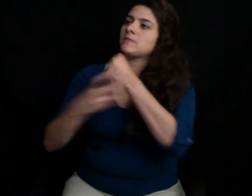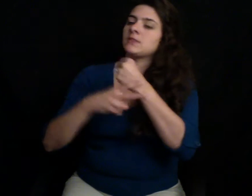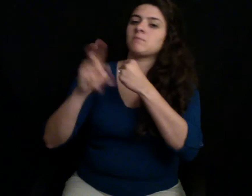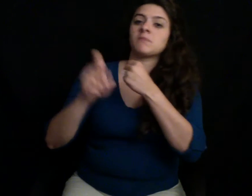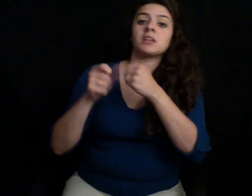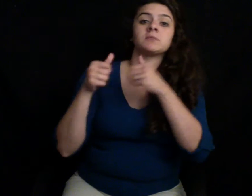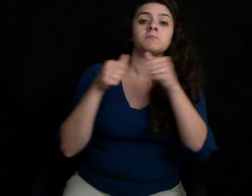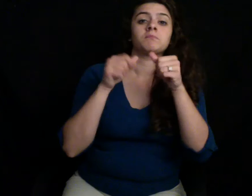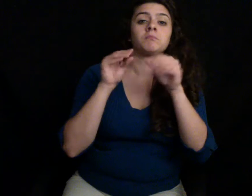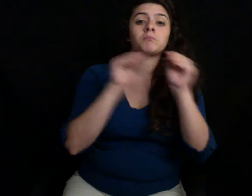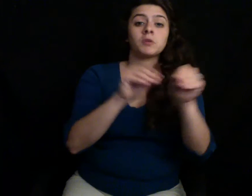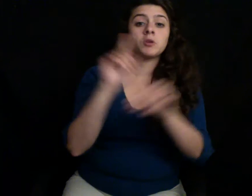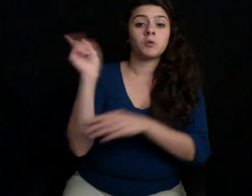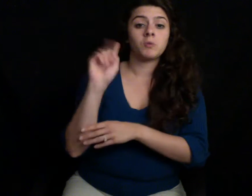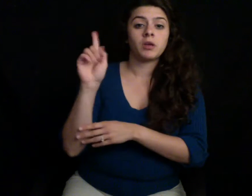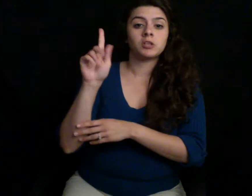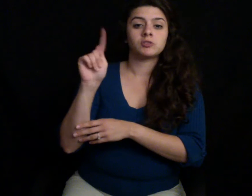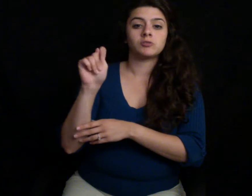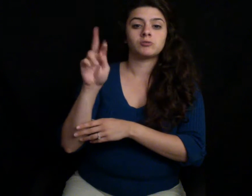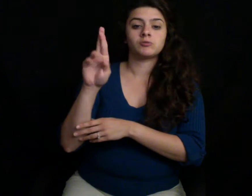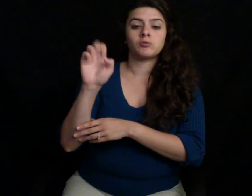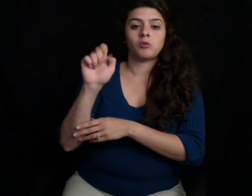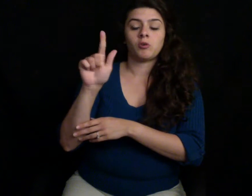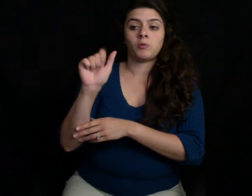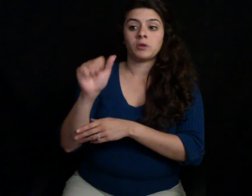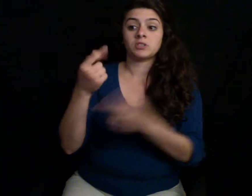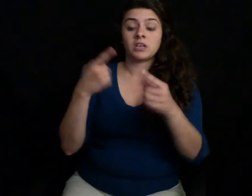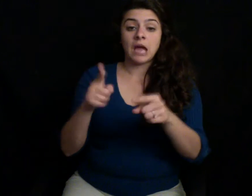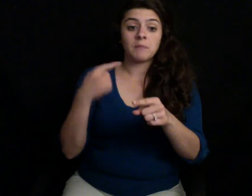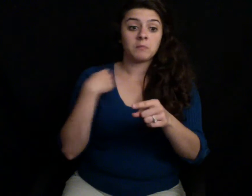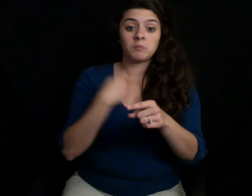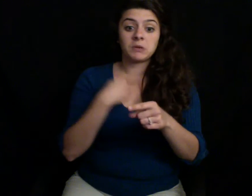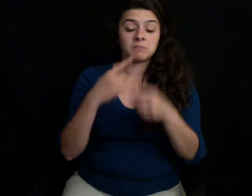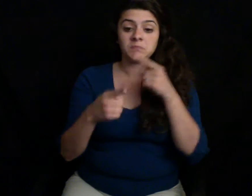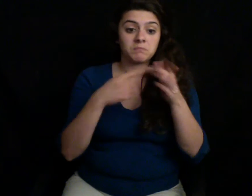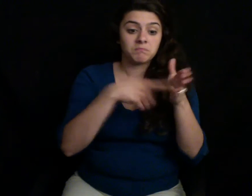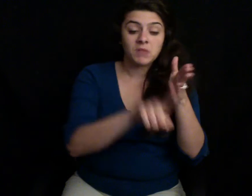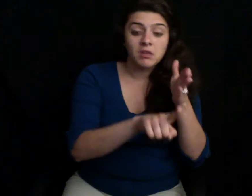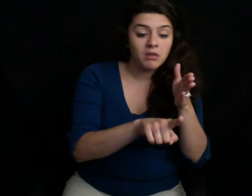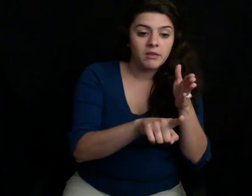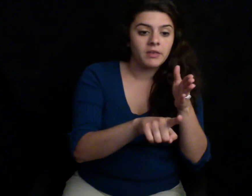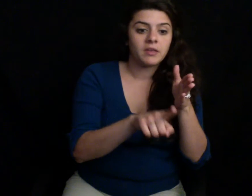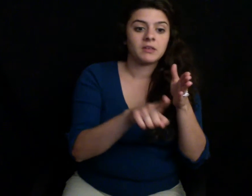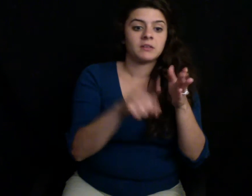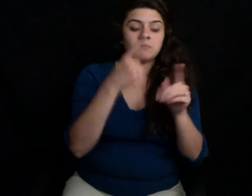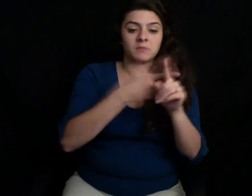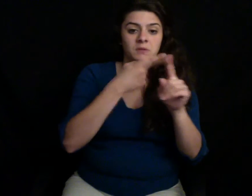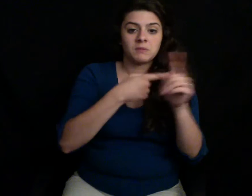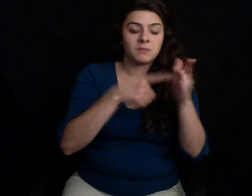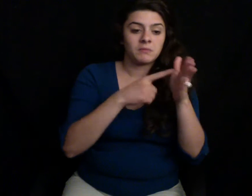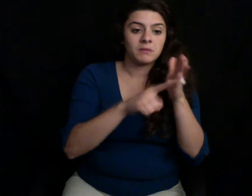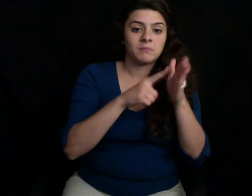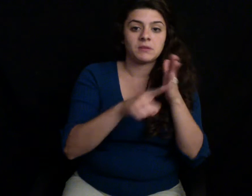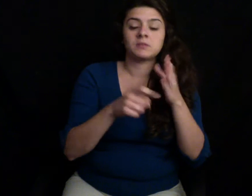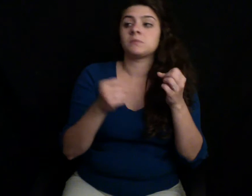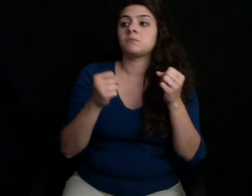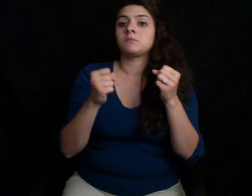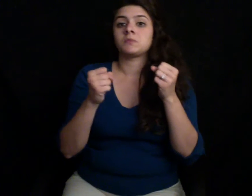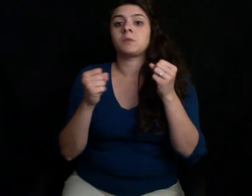couldn't pay the monthly bill on the storage, so the storage, they auctioned off all of my art. Maybe someone has it out there, I don't know. So